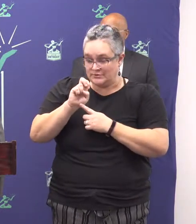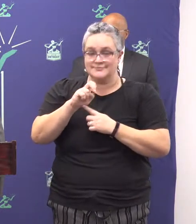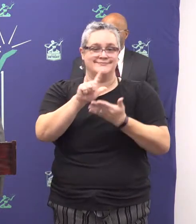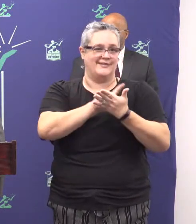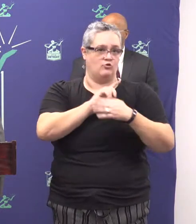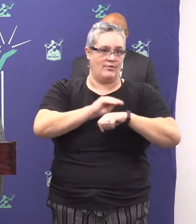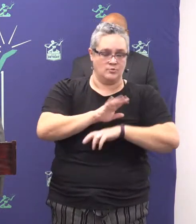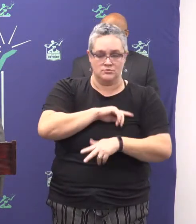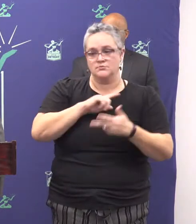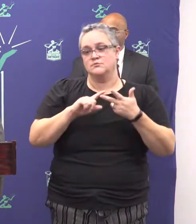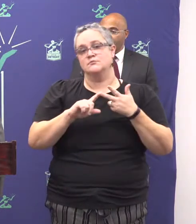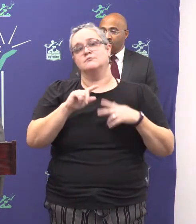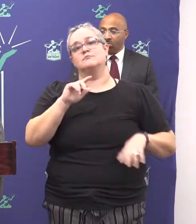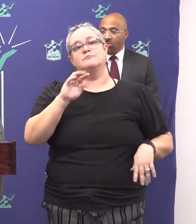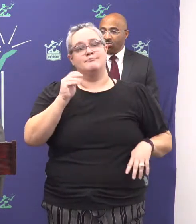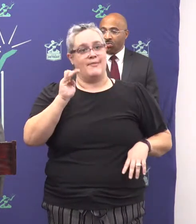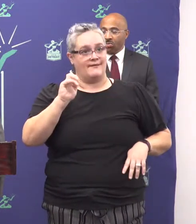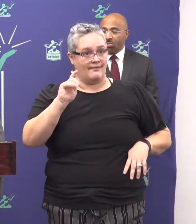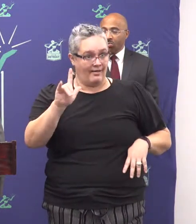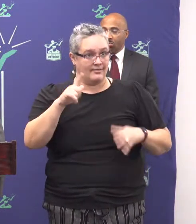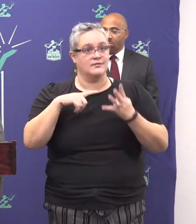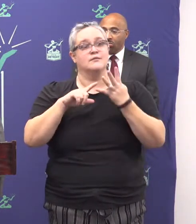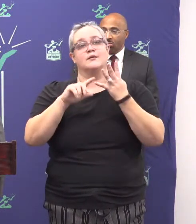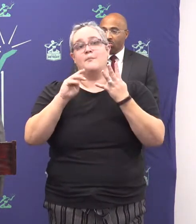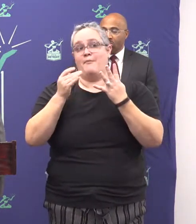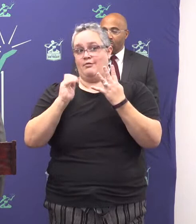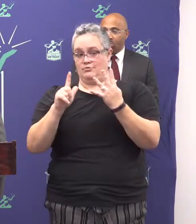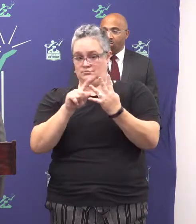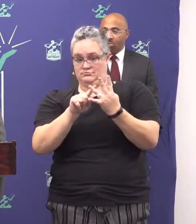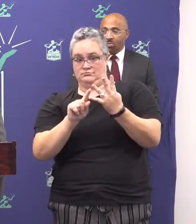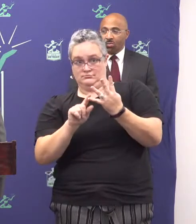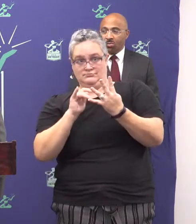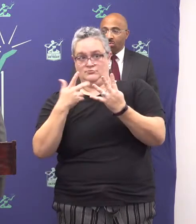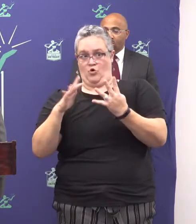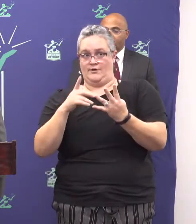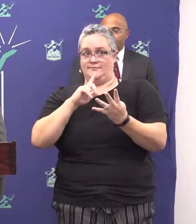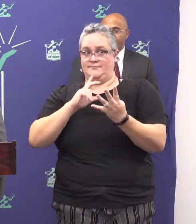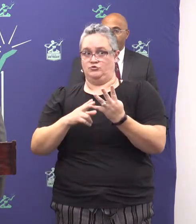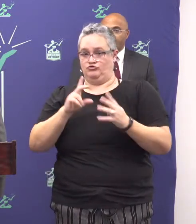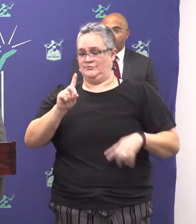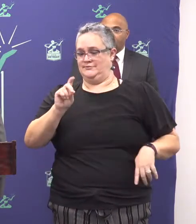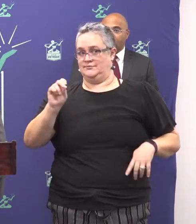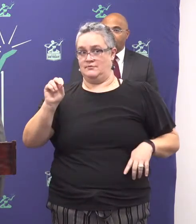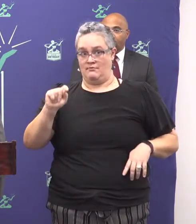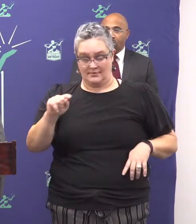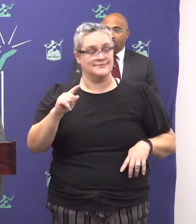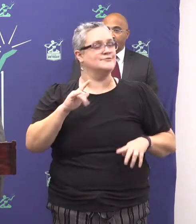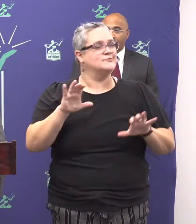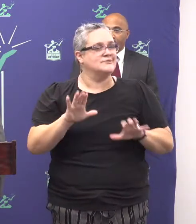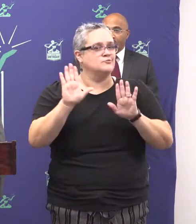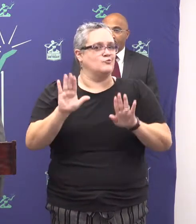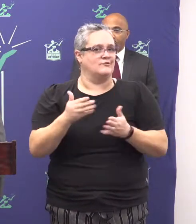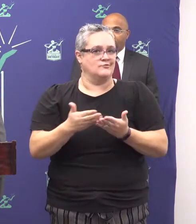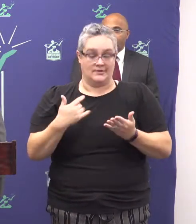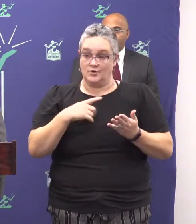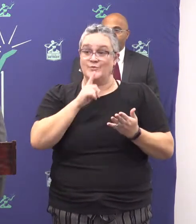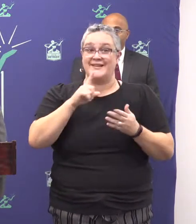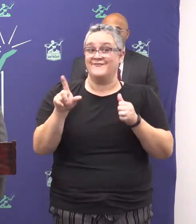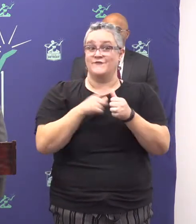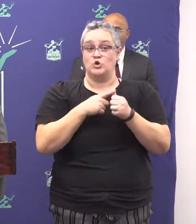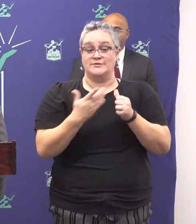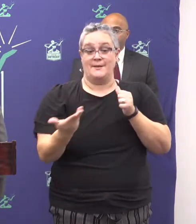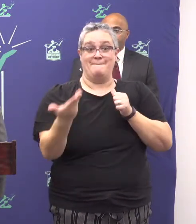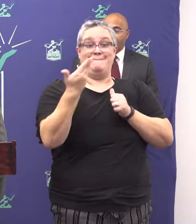and Michael Staley from DDOT, did a remarkable thing. The original bid process took 6 months.